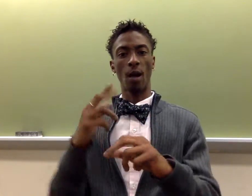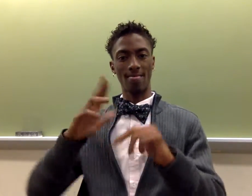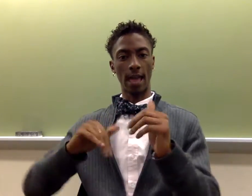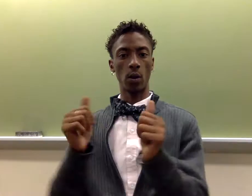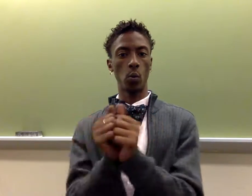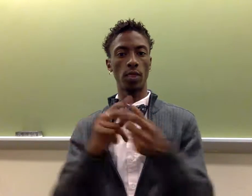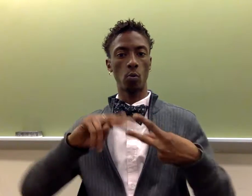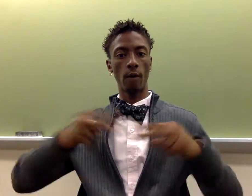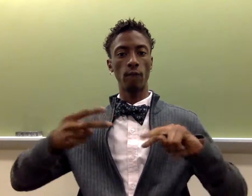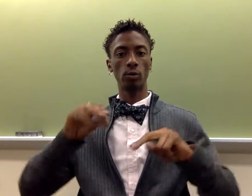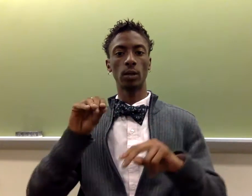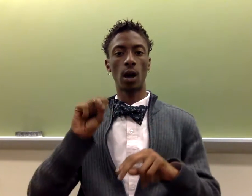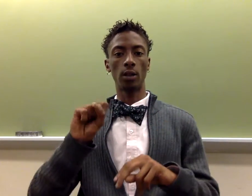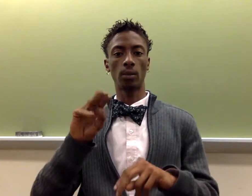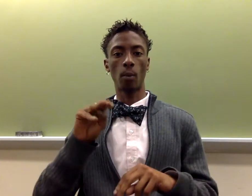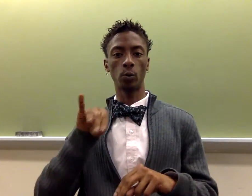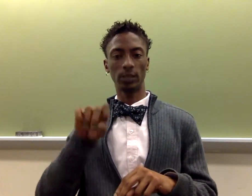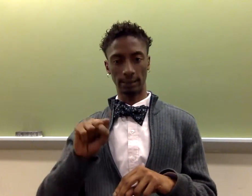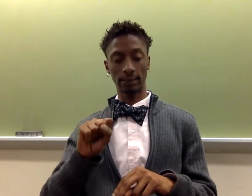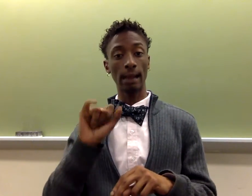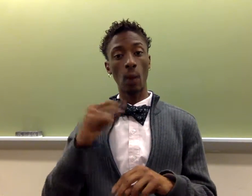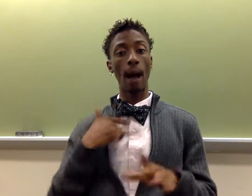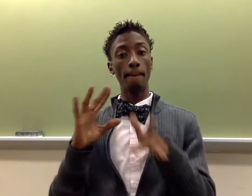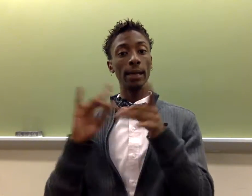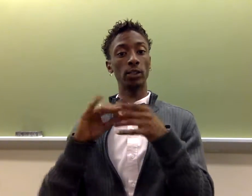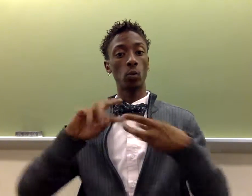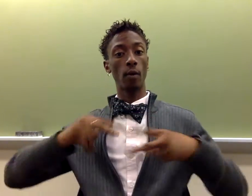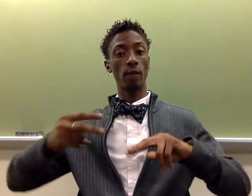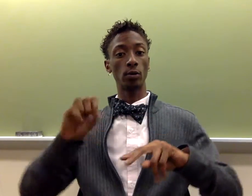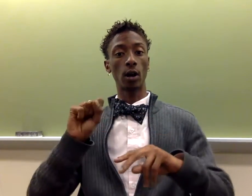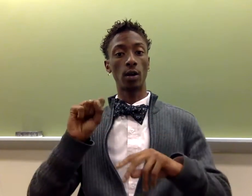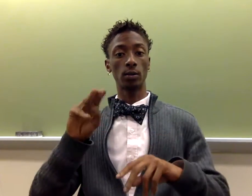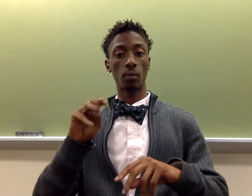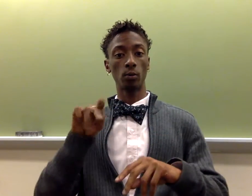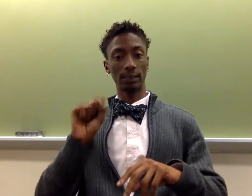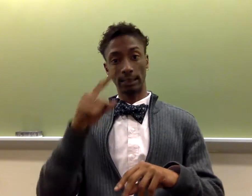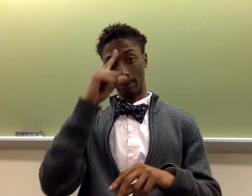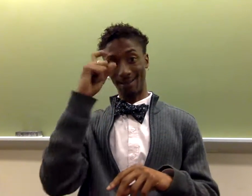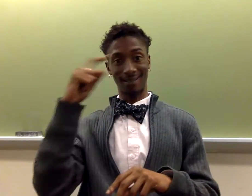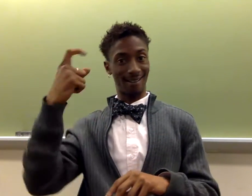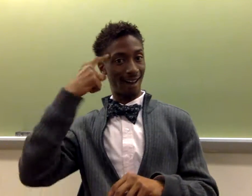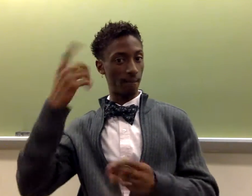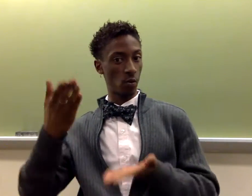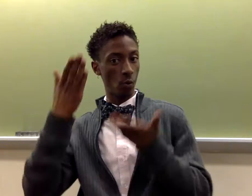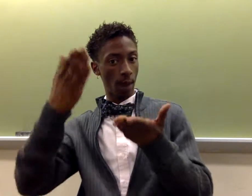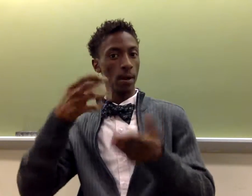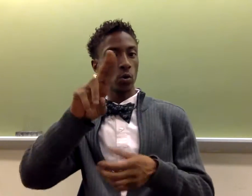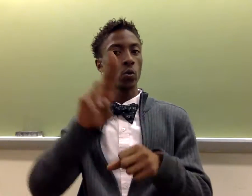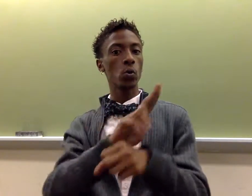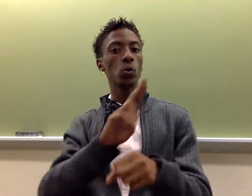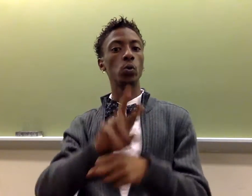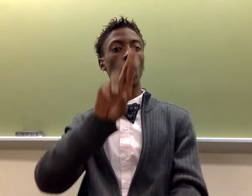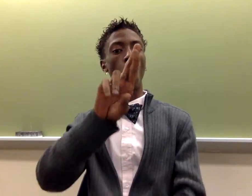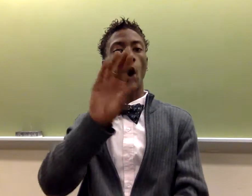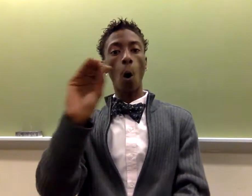up reverse osmosis because the government is recommending to you that you use RO water, RO standing for